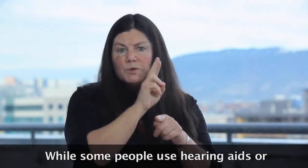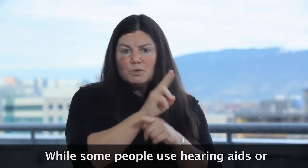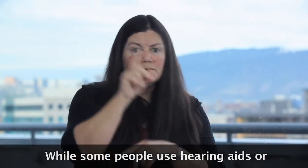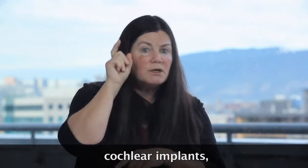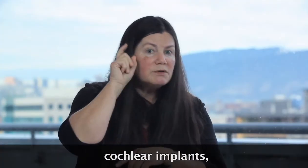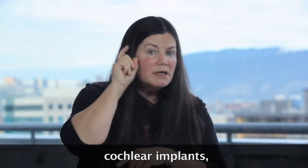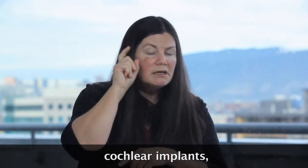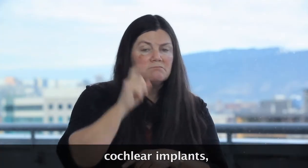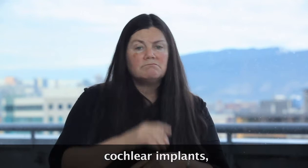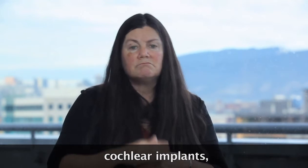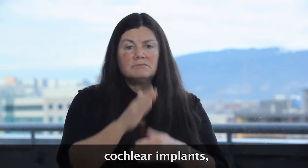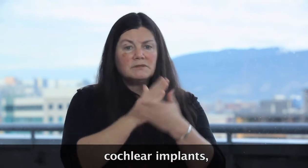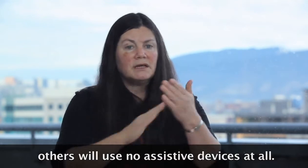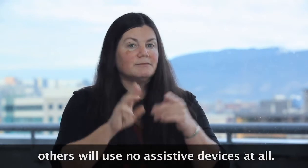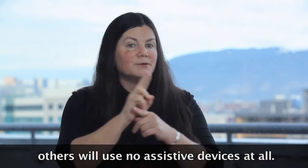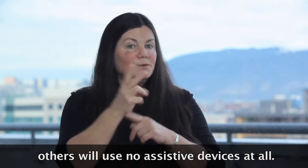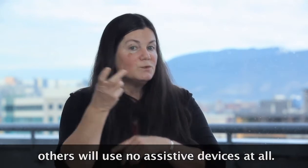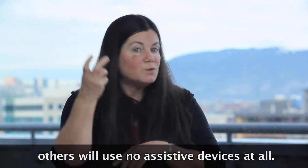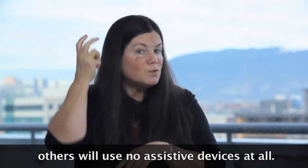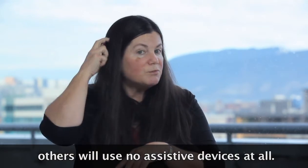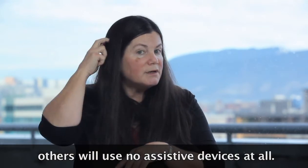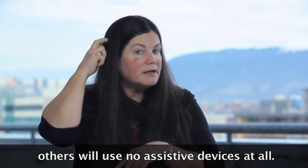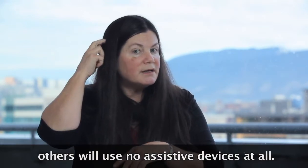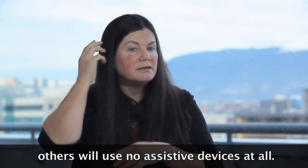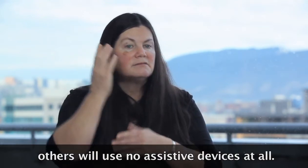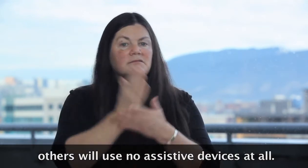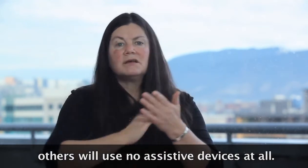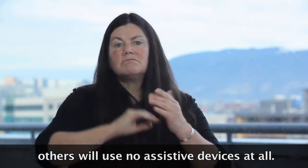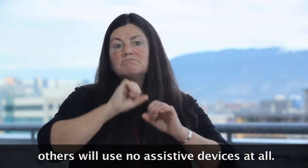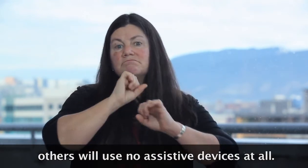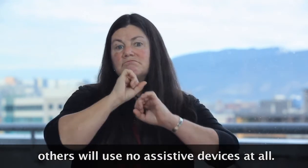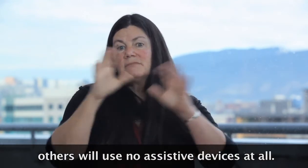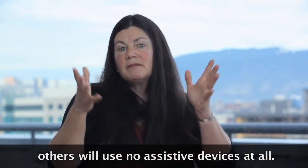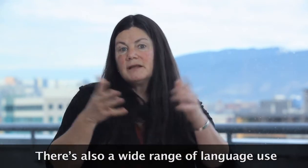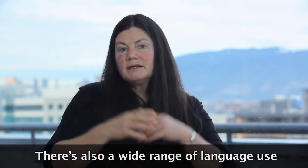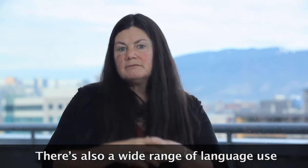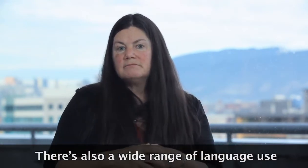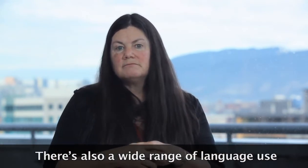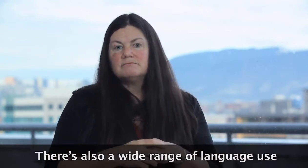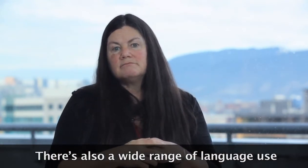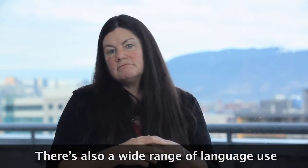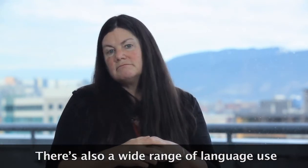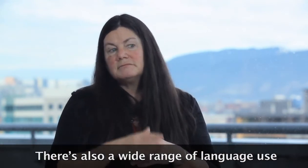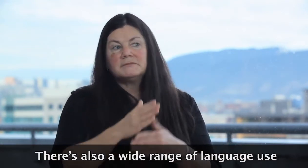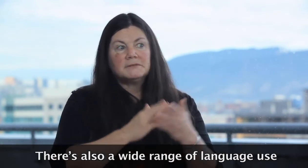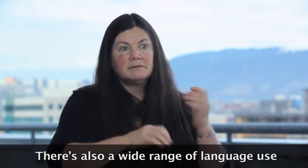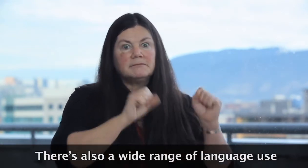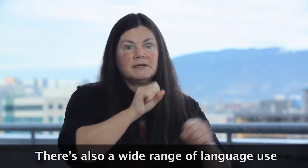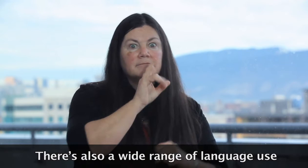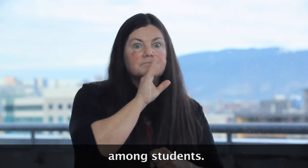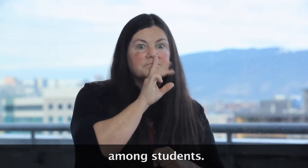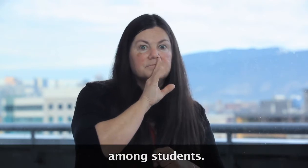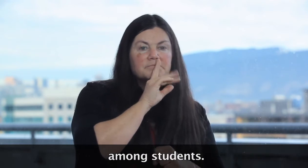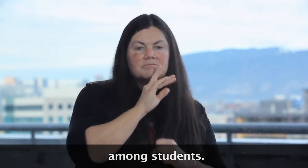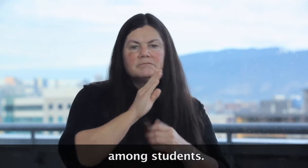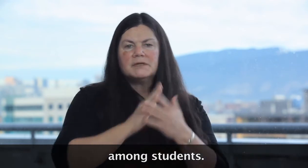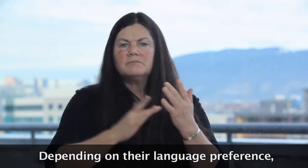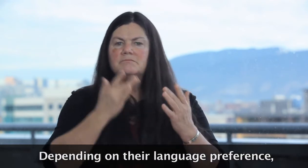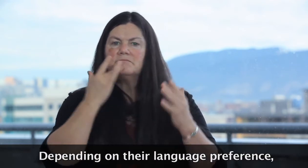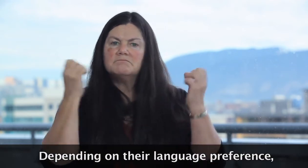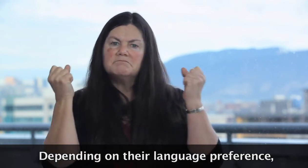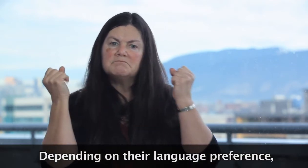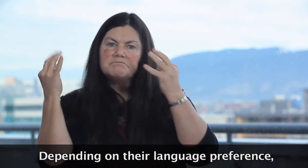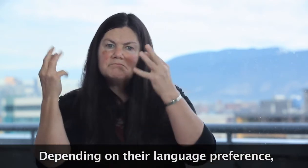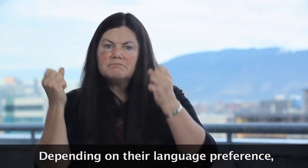people use hearing aids or cochlear implants, others will use no assistive devices at all. There's also a wide range of language use among